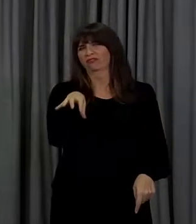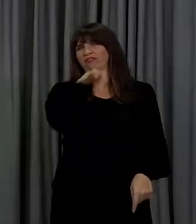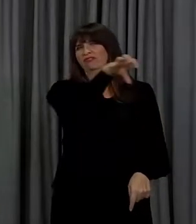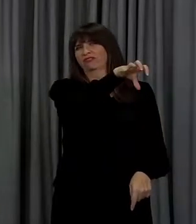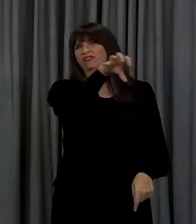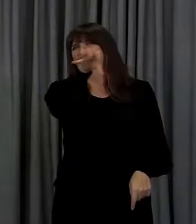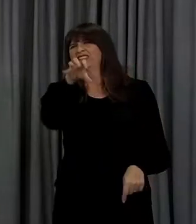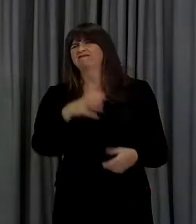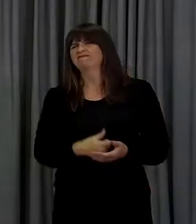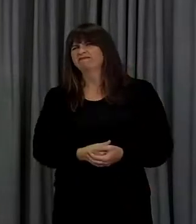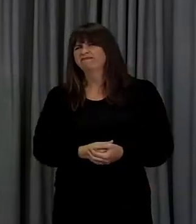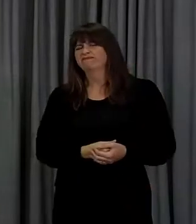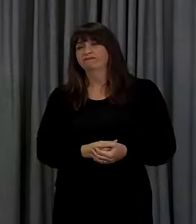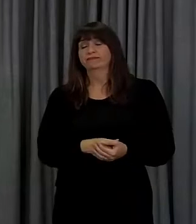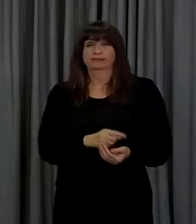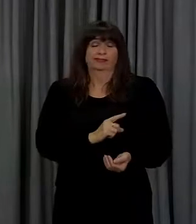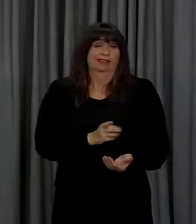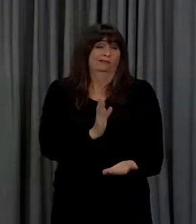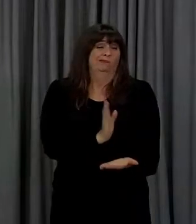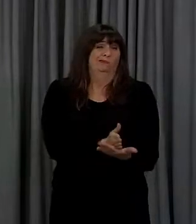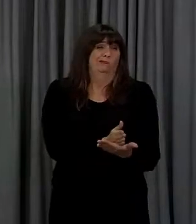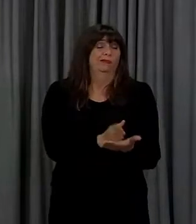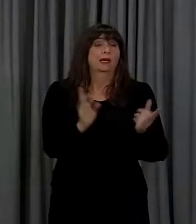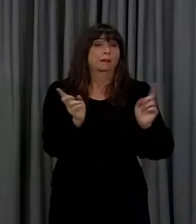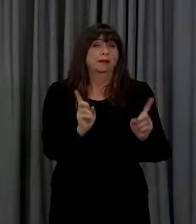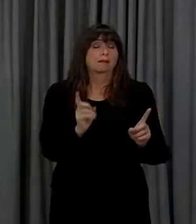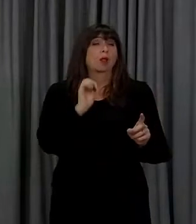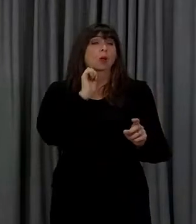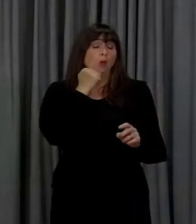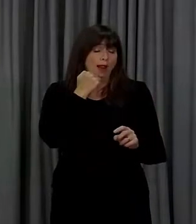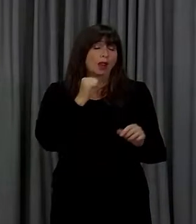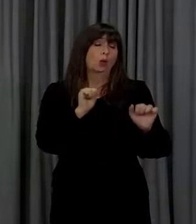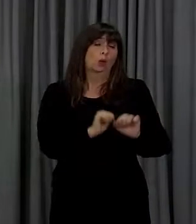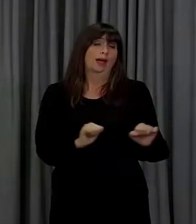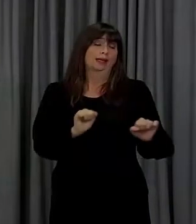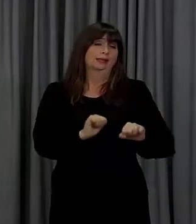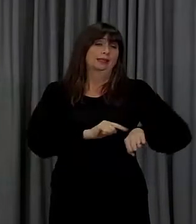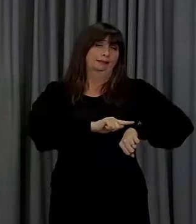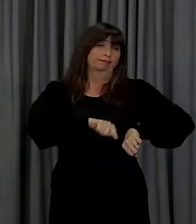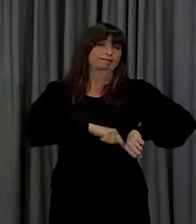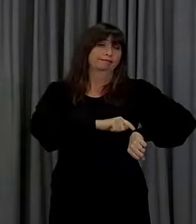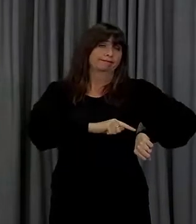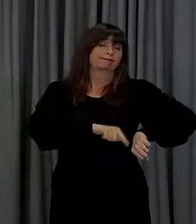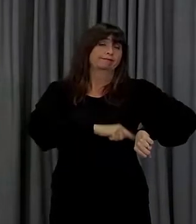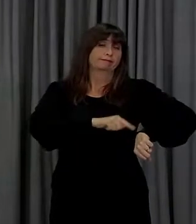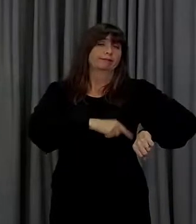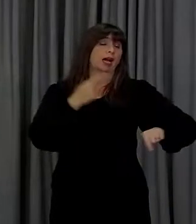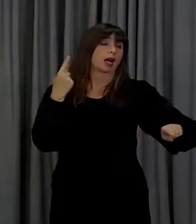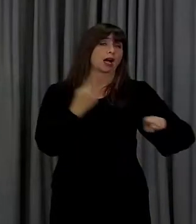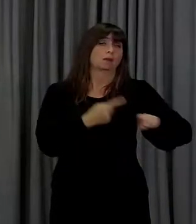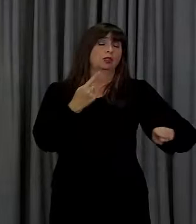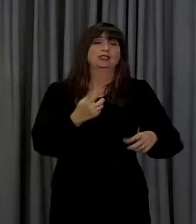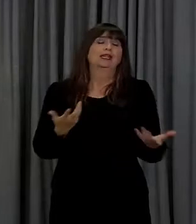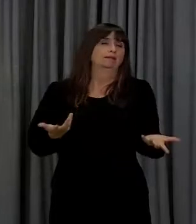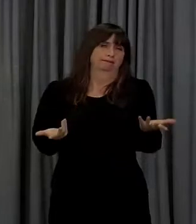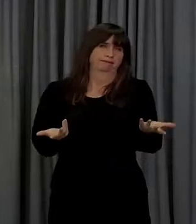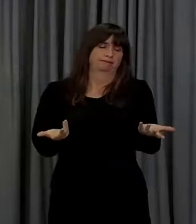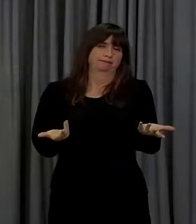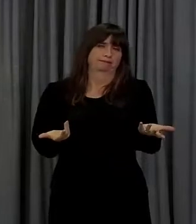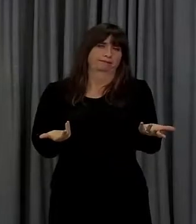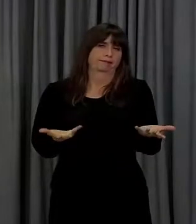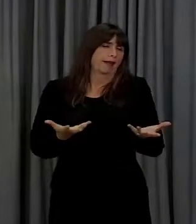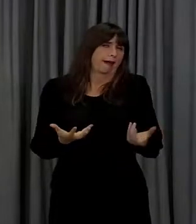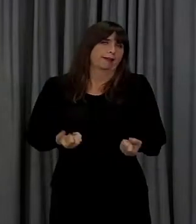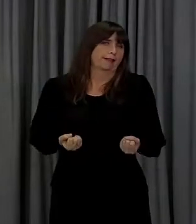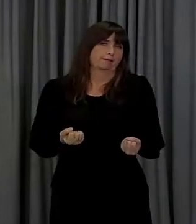places because the fact is that there will be people waiting for a long time, and I think we've got to just bite that bullet and understand the